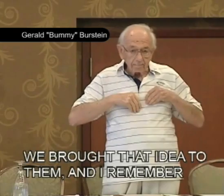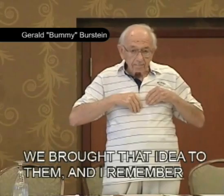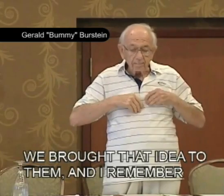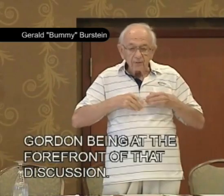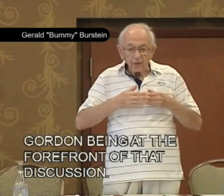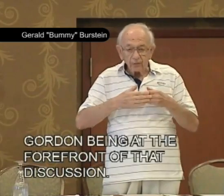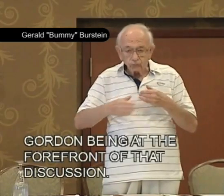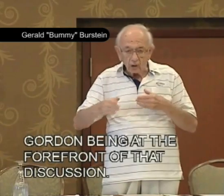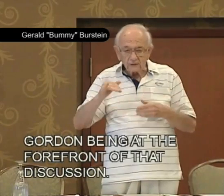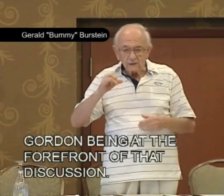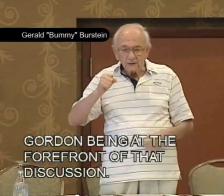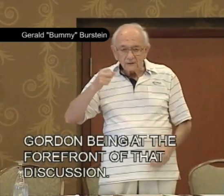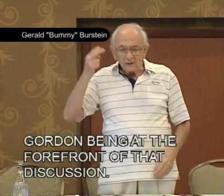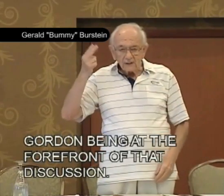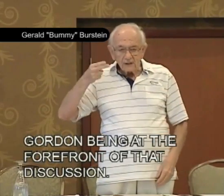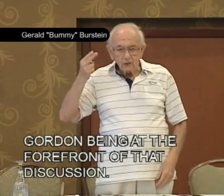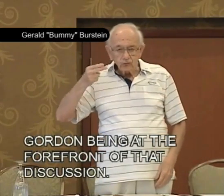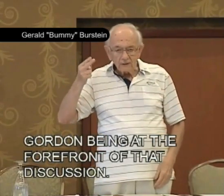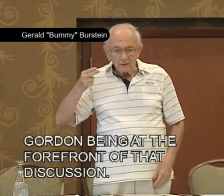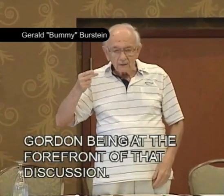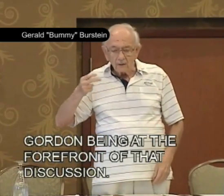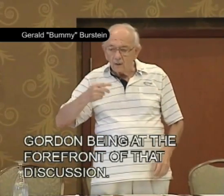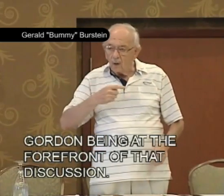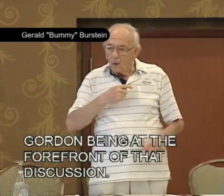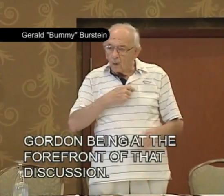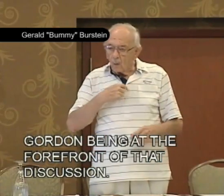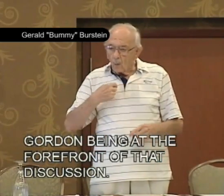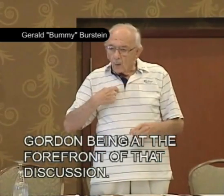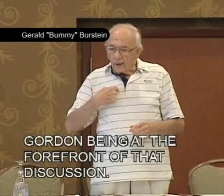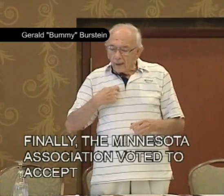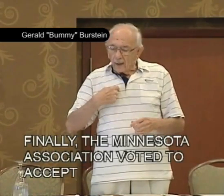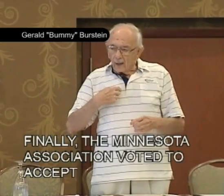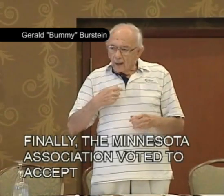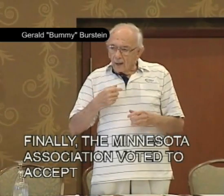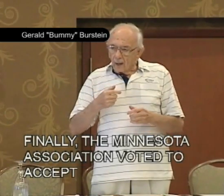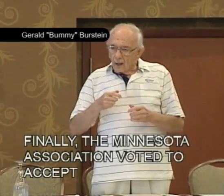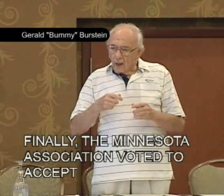finally the Minnesota association voted to accept the affiliation and